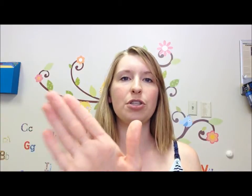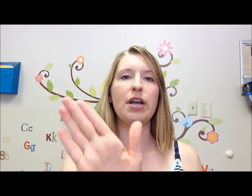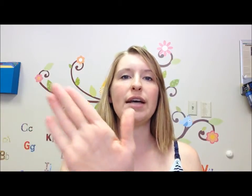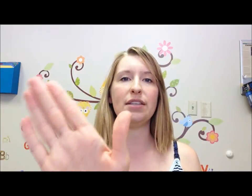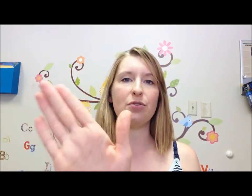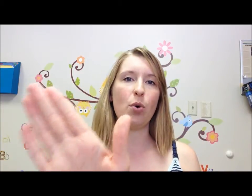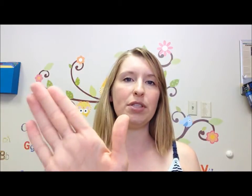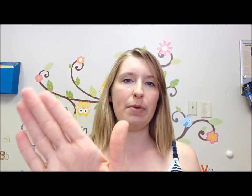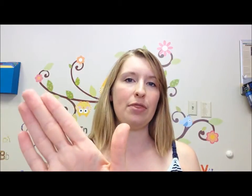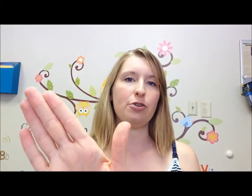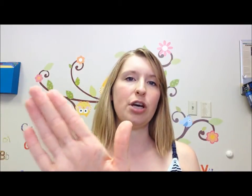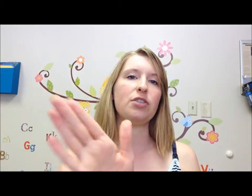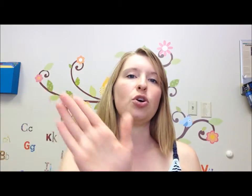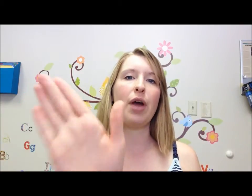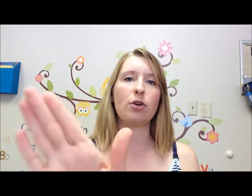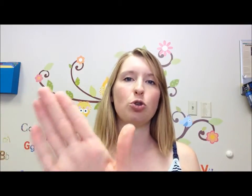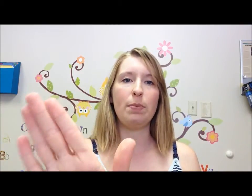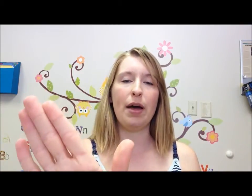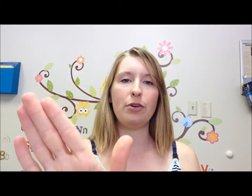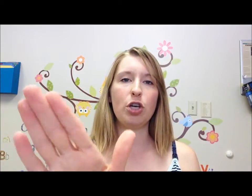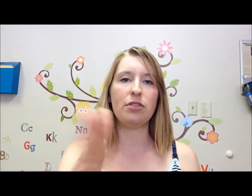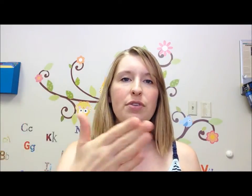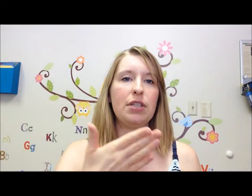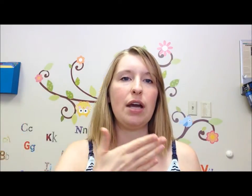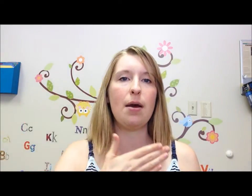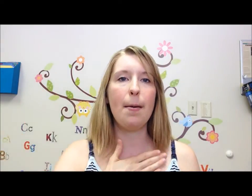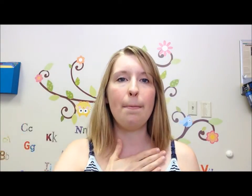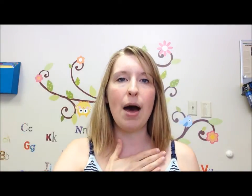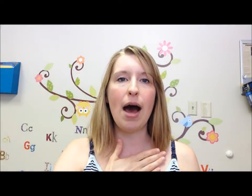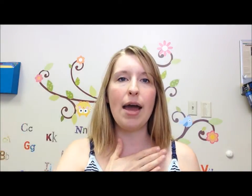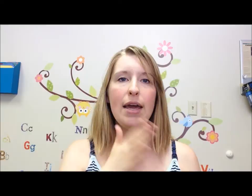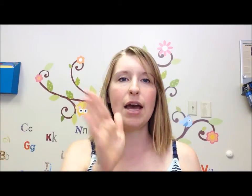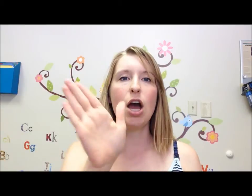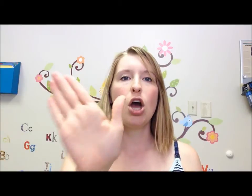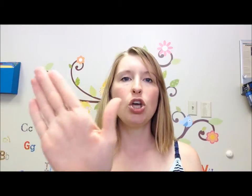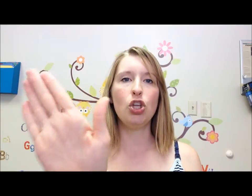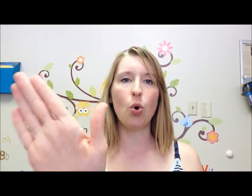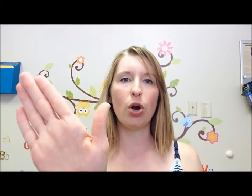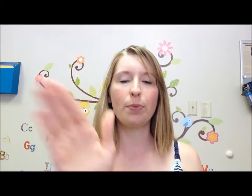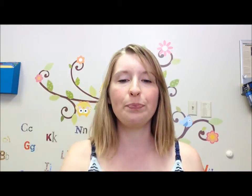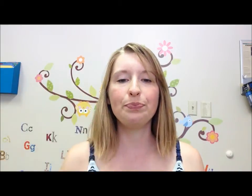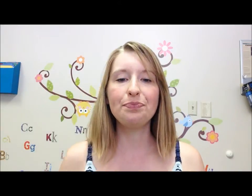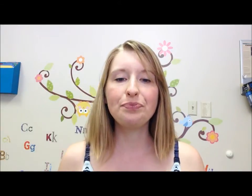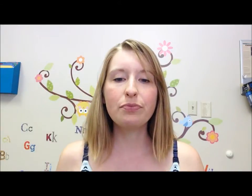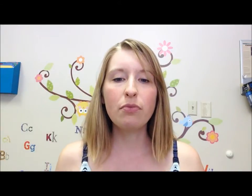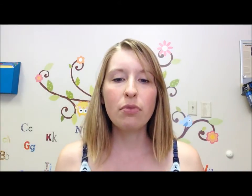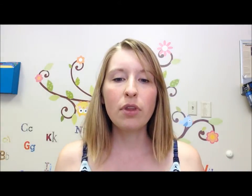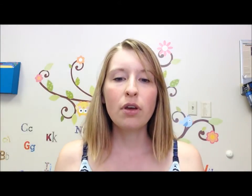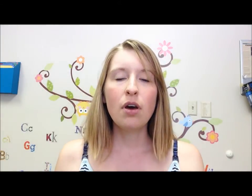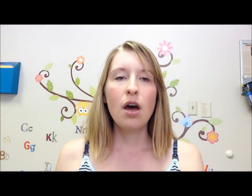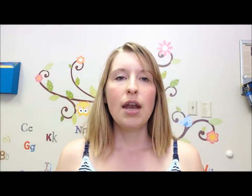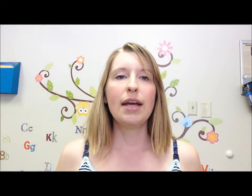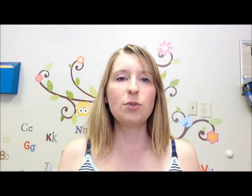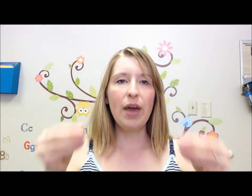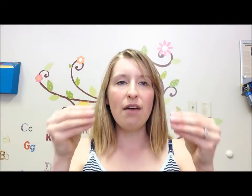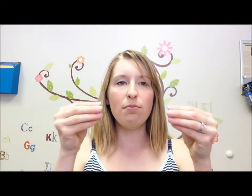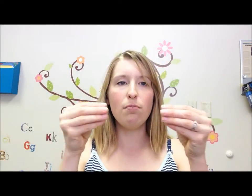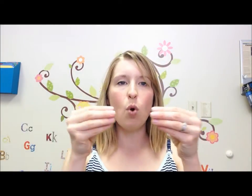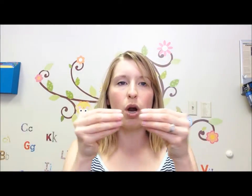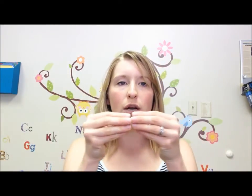as if going to pat their chest. Don't actually pat their chest for the sign. My, your. Next we have more,